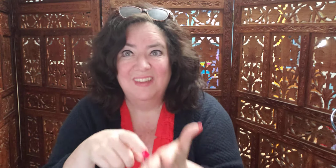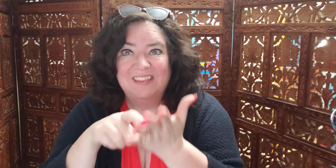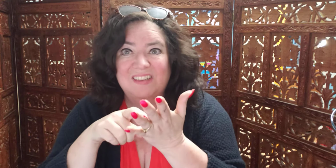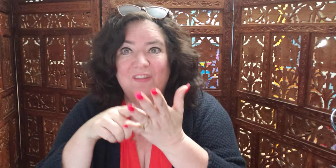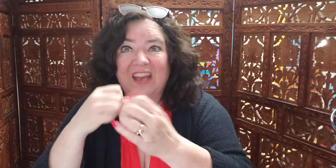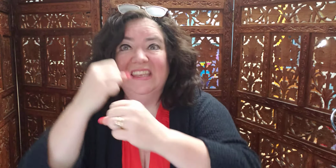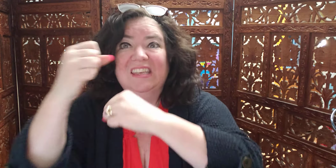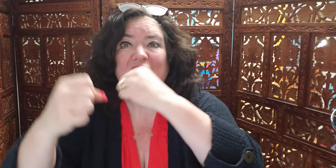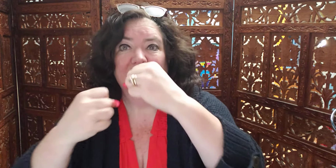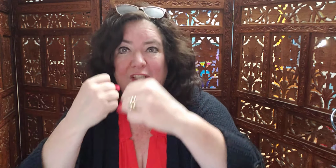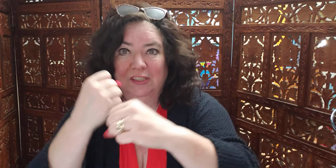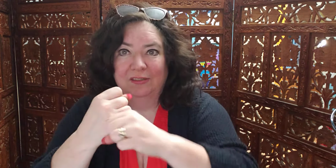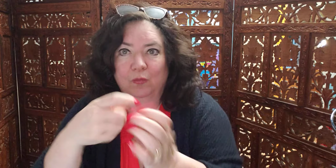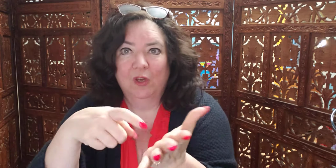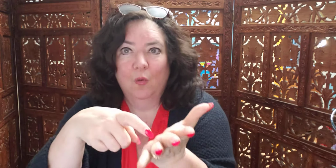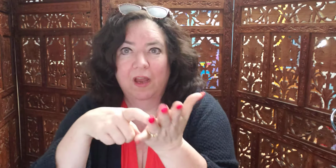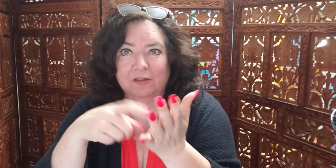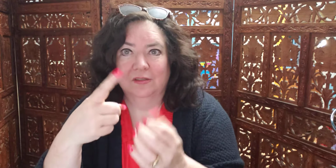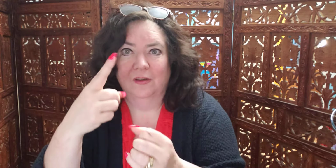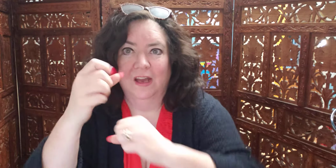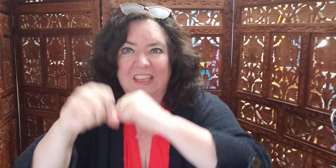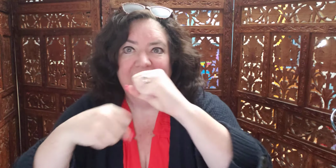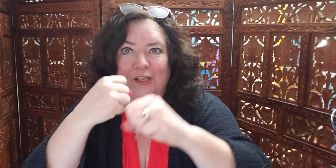It's a year, requires a year.